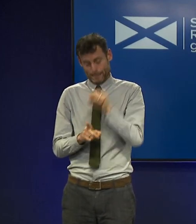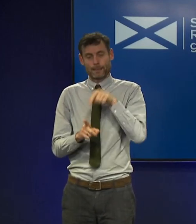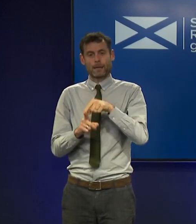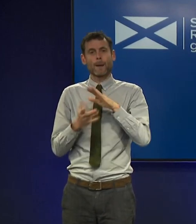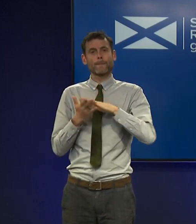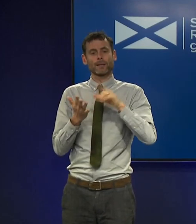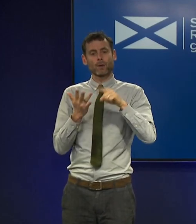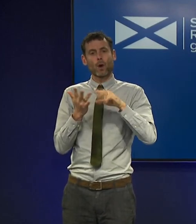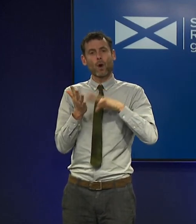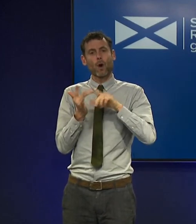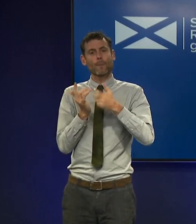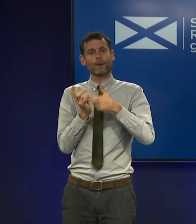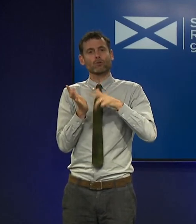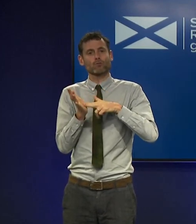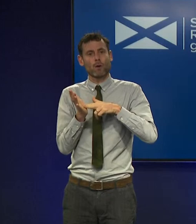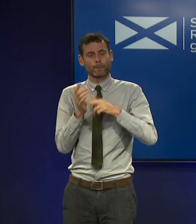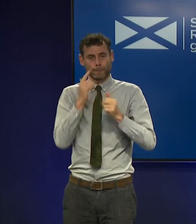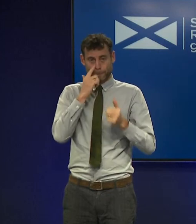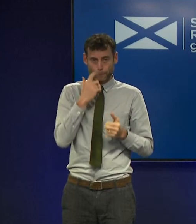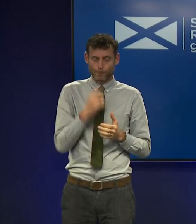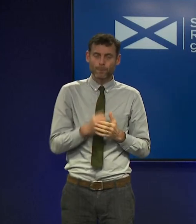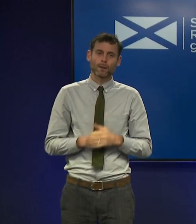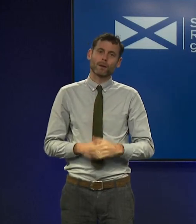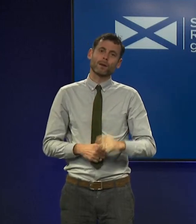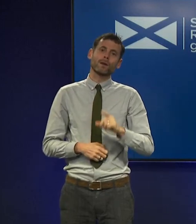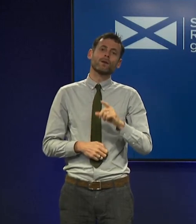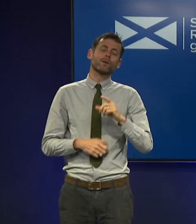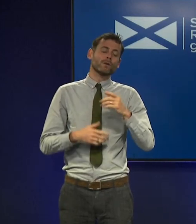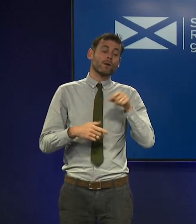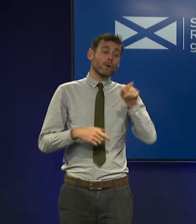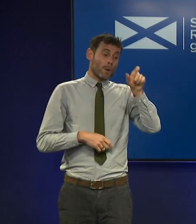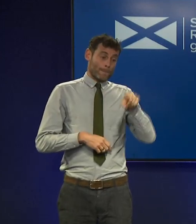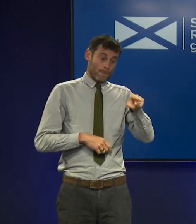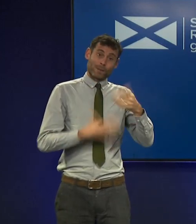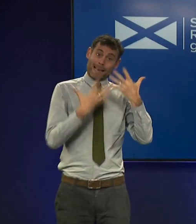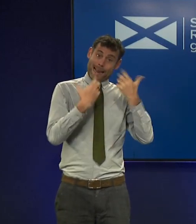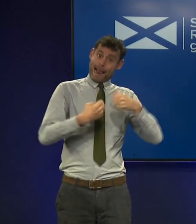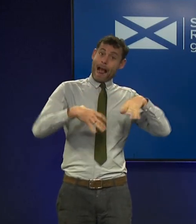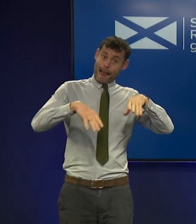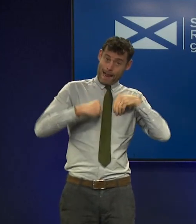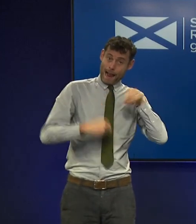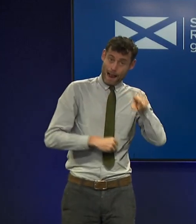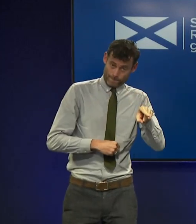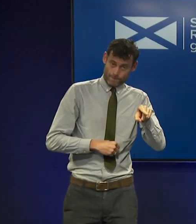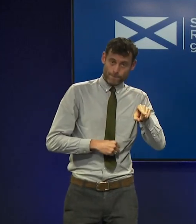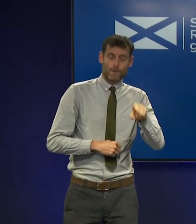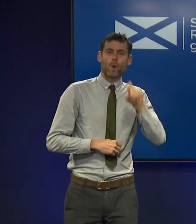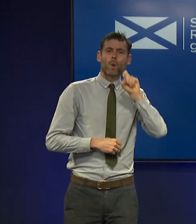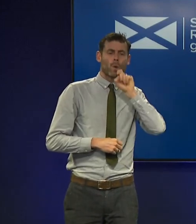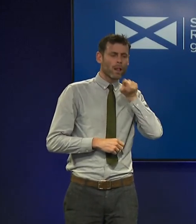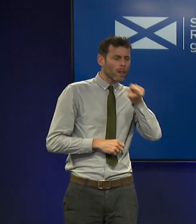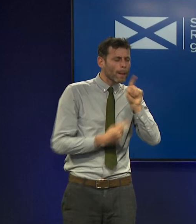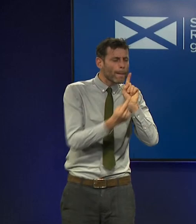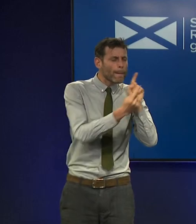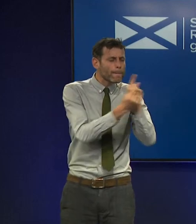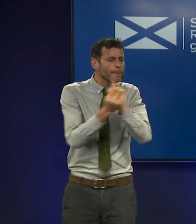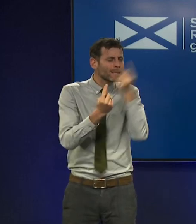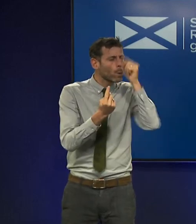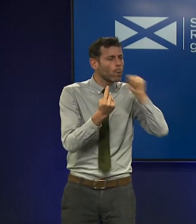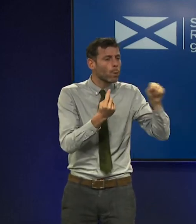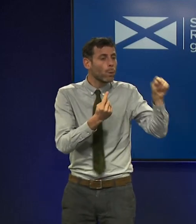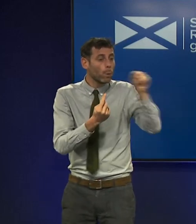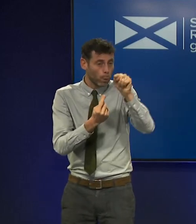it. Initially, there will be testing of close contacts of cases who are also, of course, been asked to isolate.